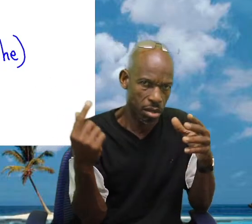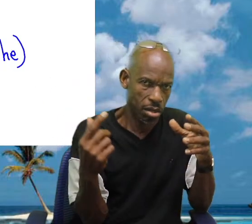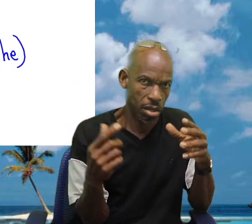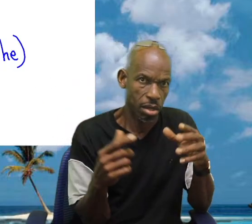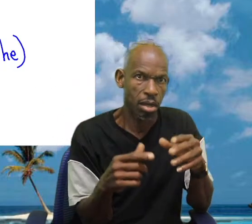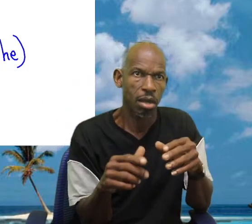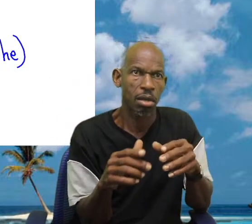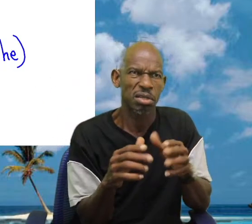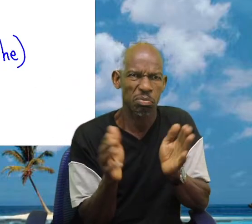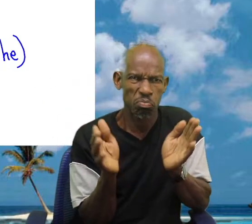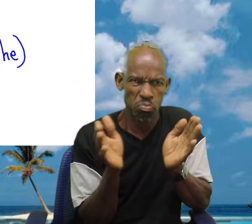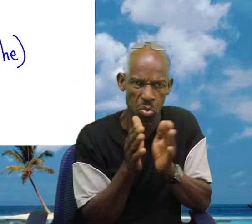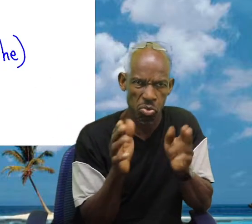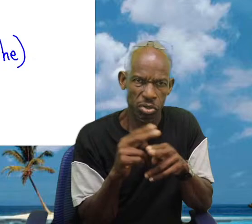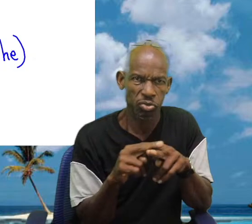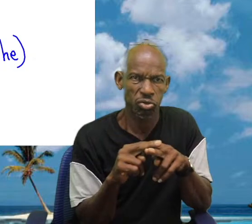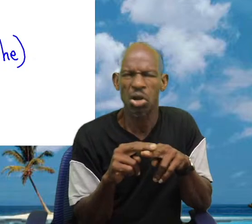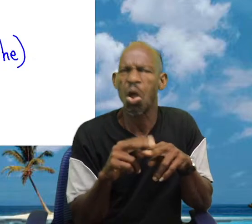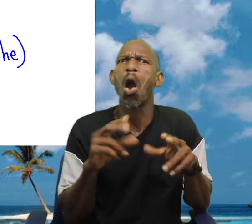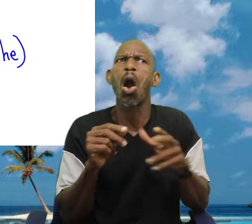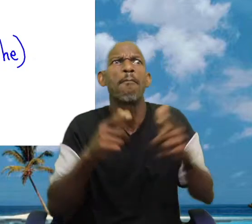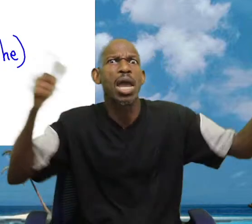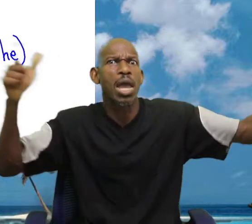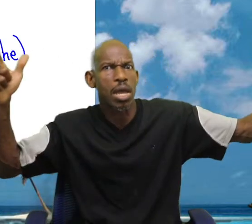describe, and I'm writing the word describe,